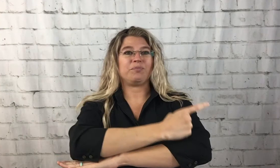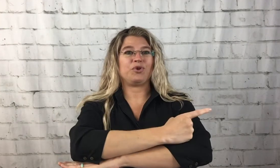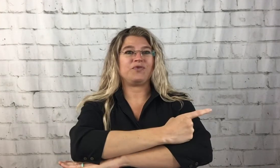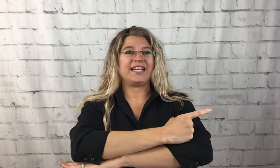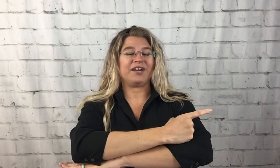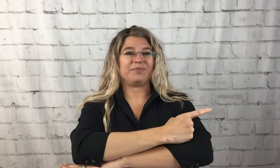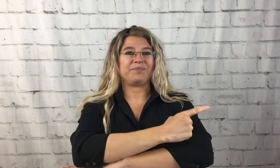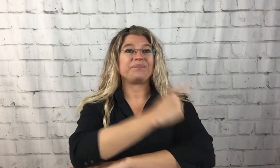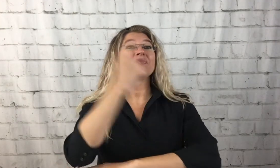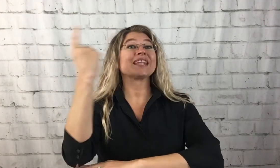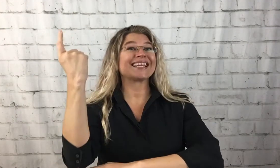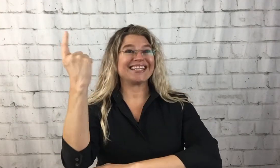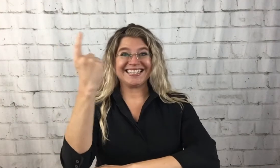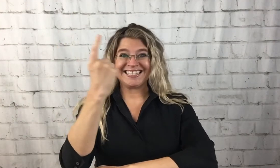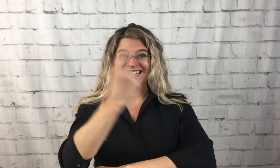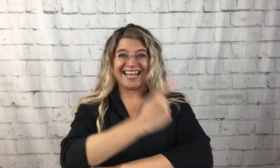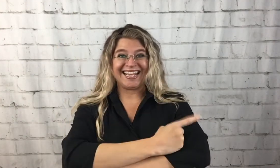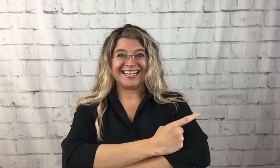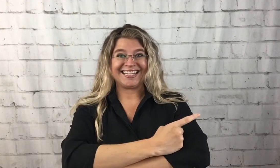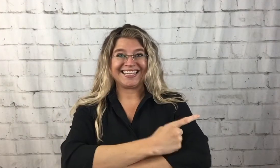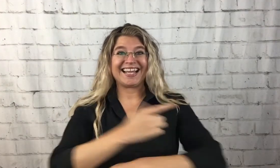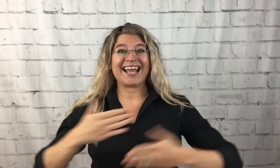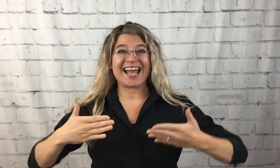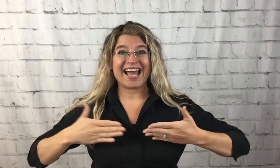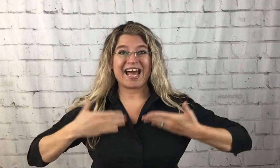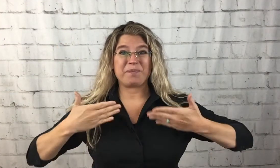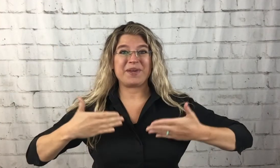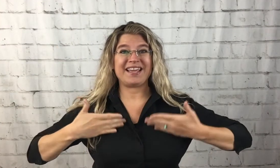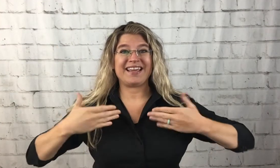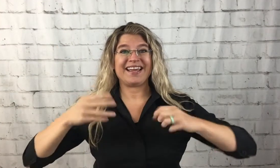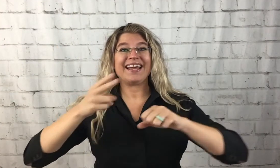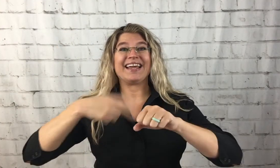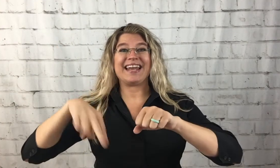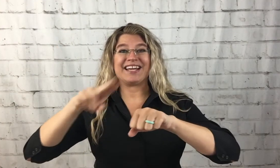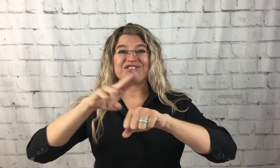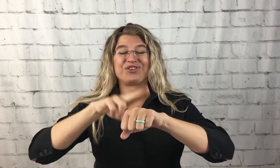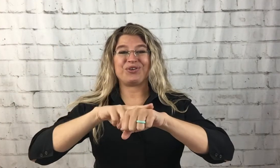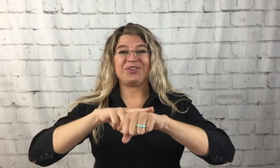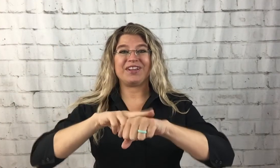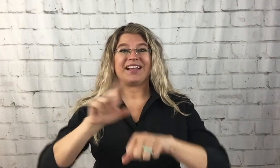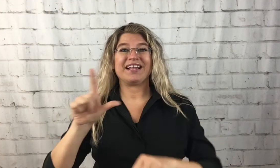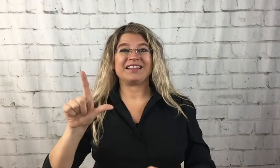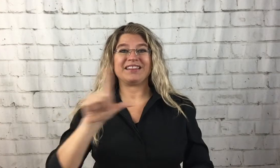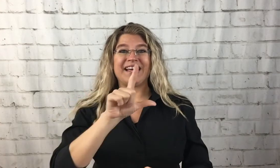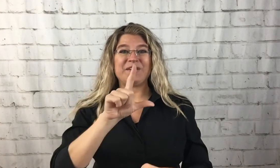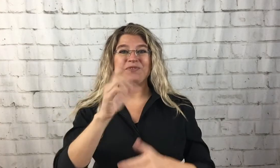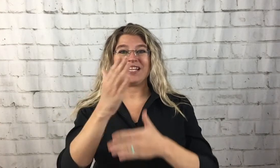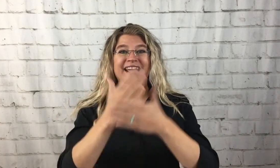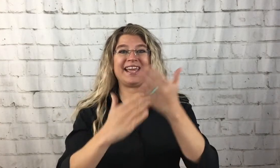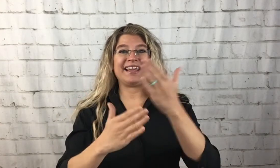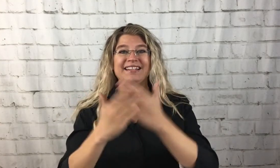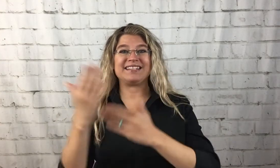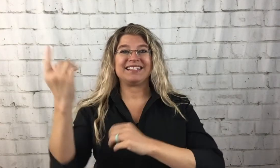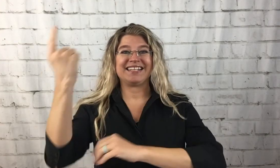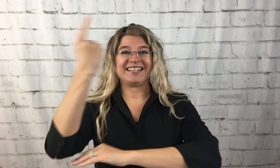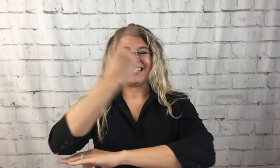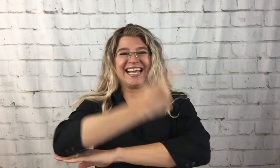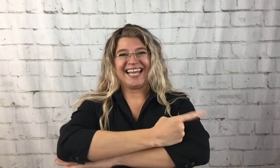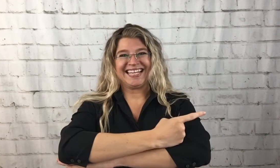move down. Day. Happy National Left Hand Day.